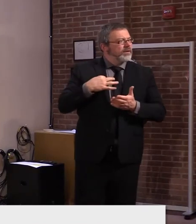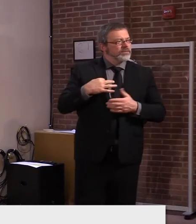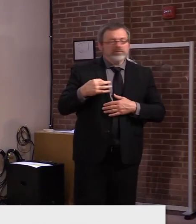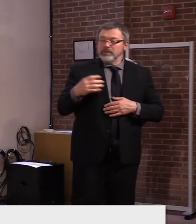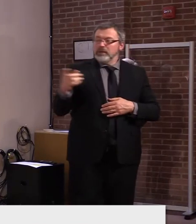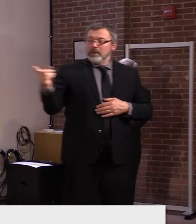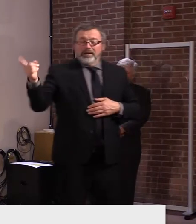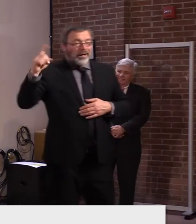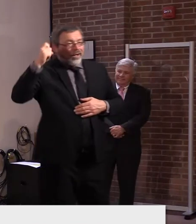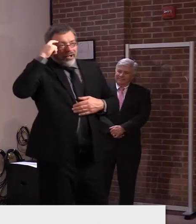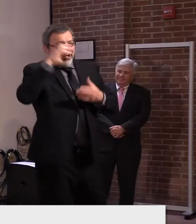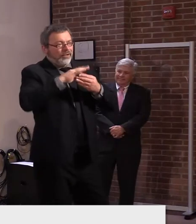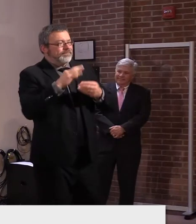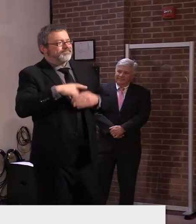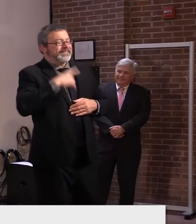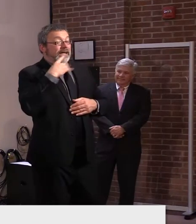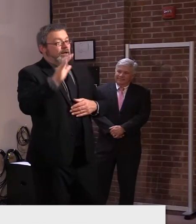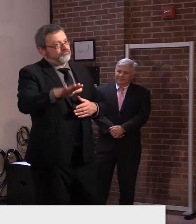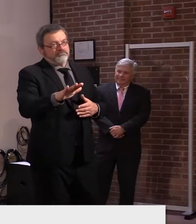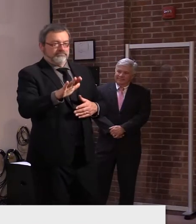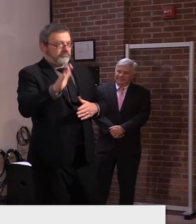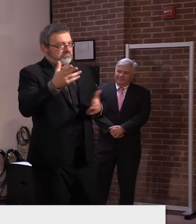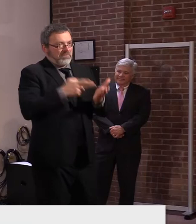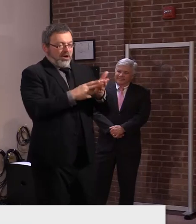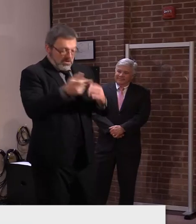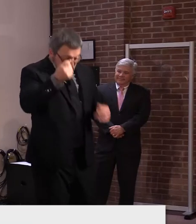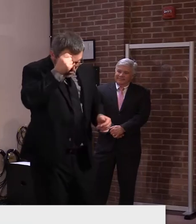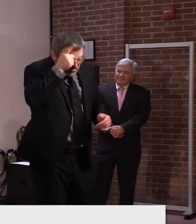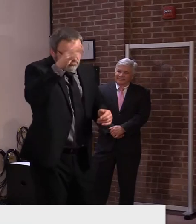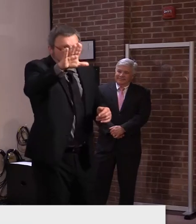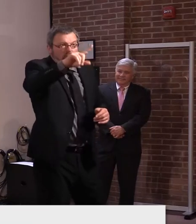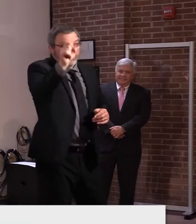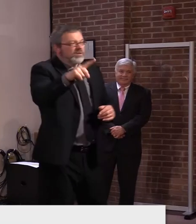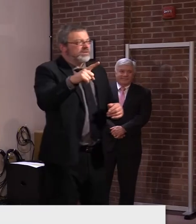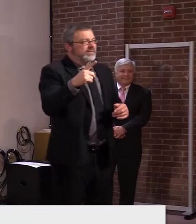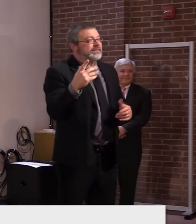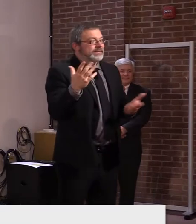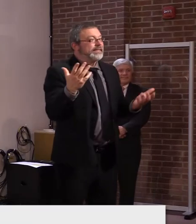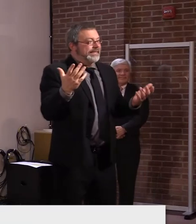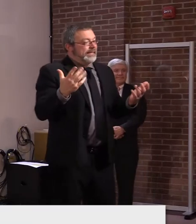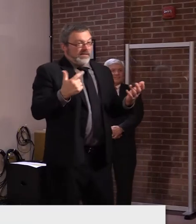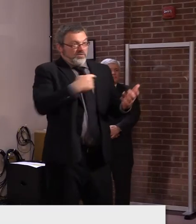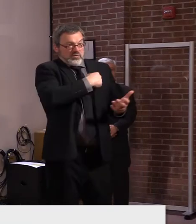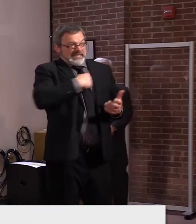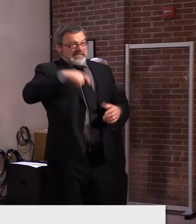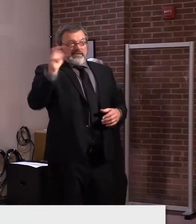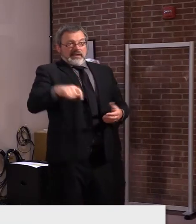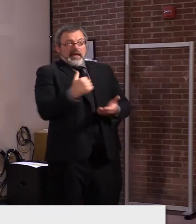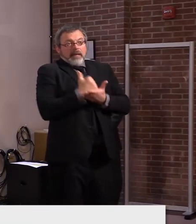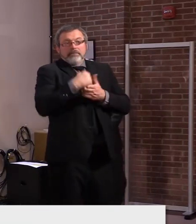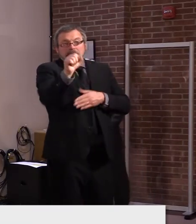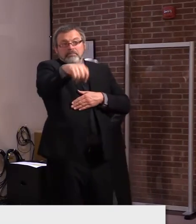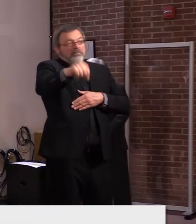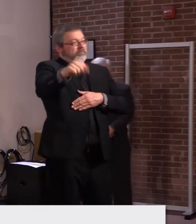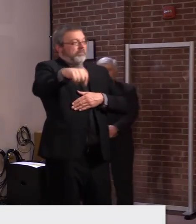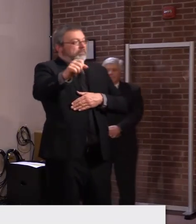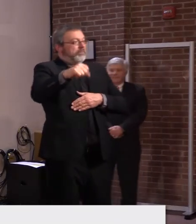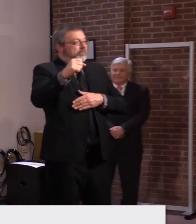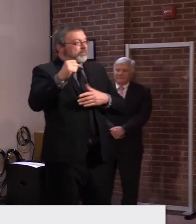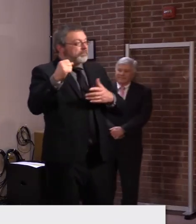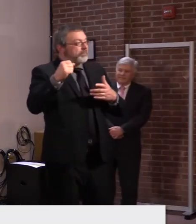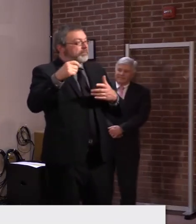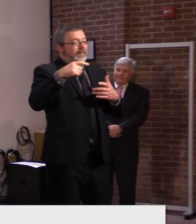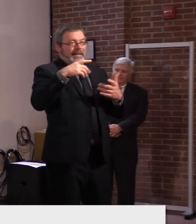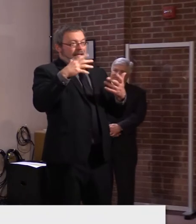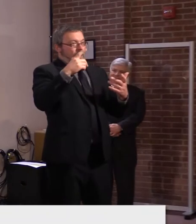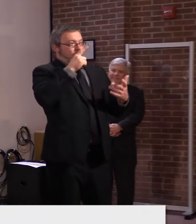in any way we can. Obviously, we are seeing a shortage of workers in every single sector. The